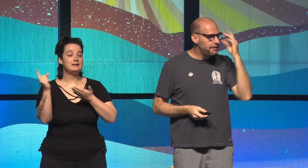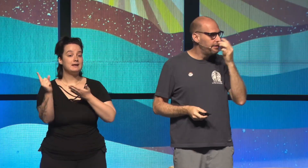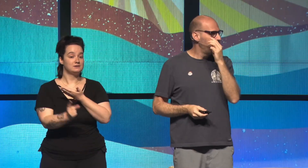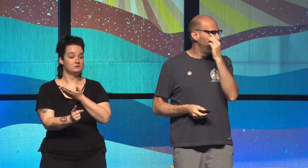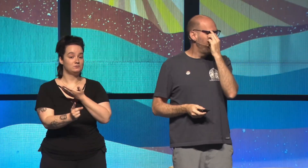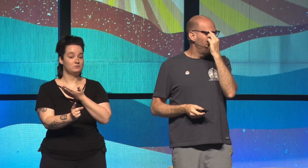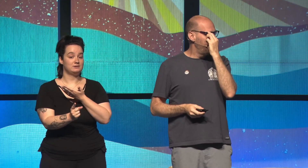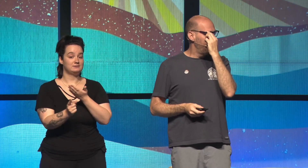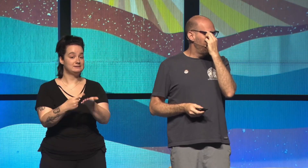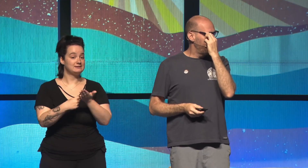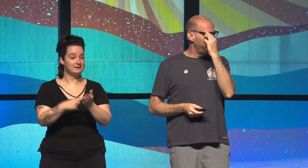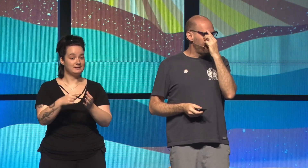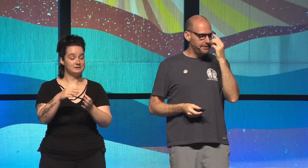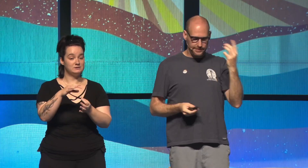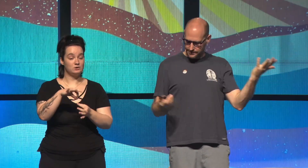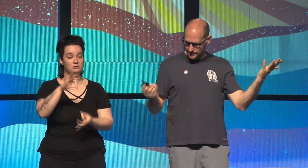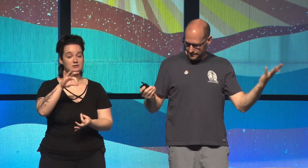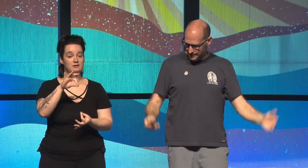fun.